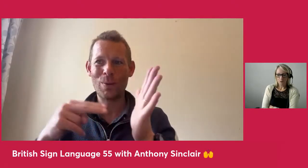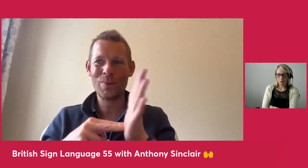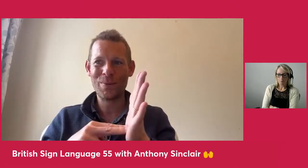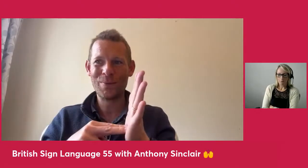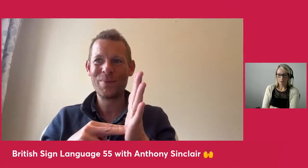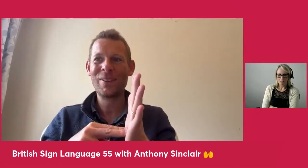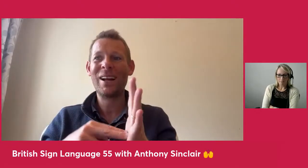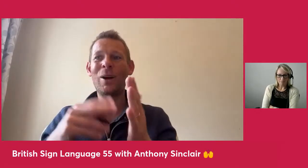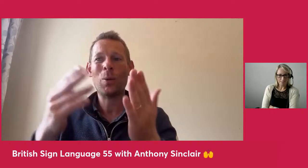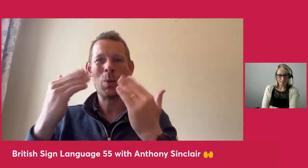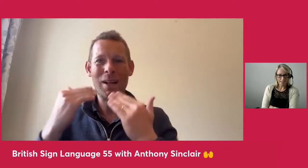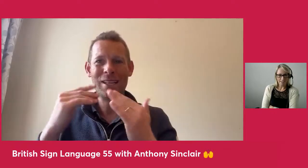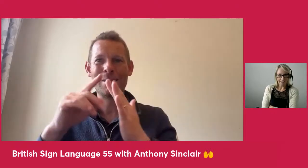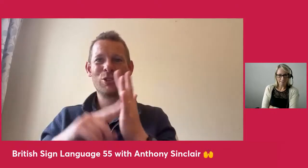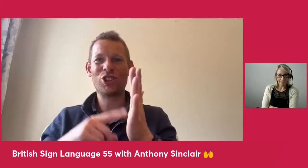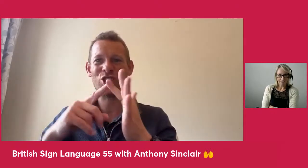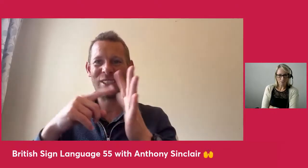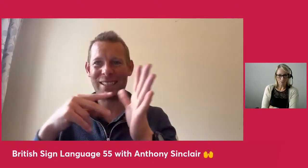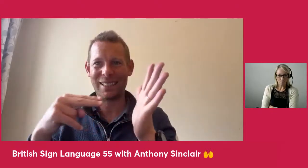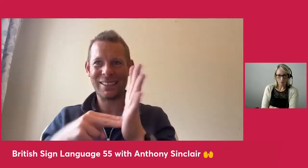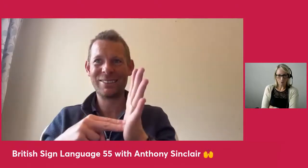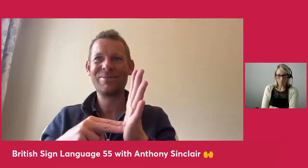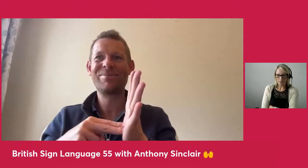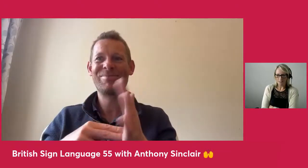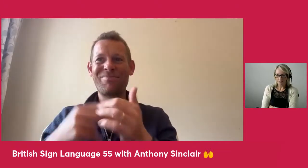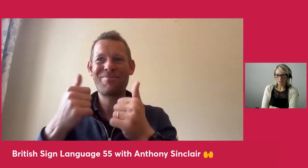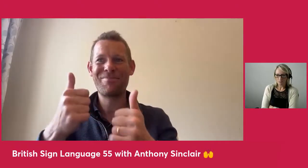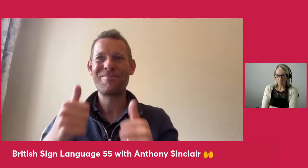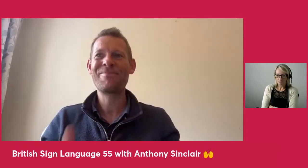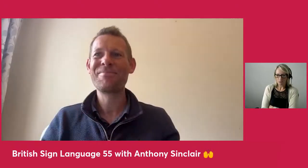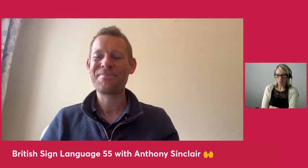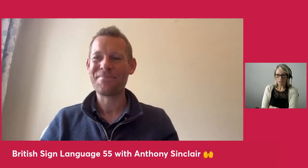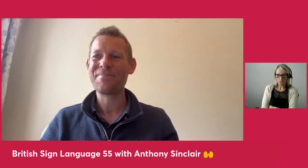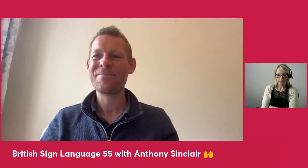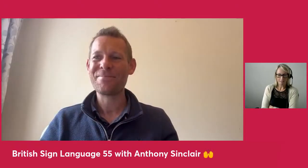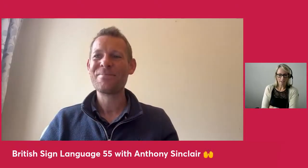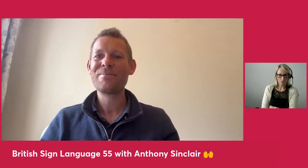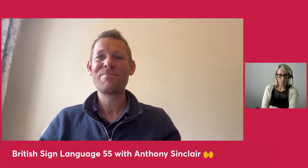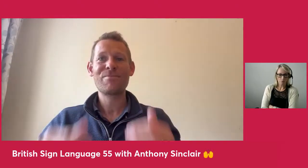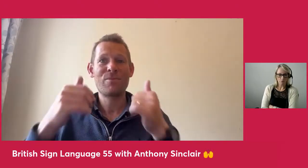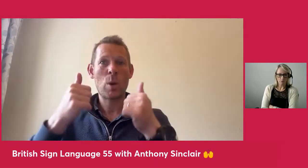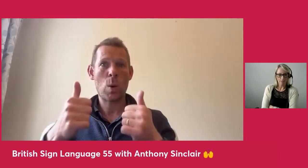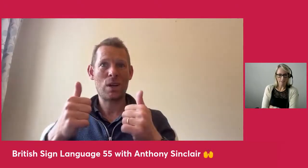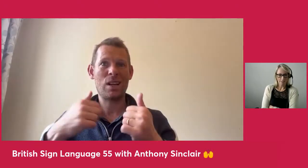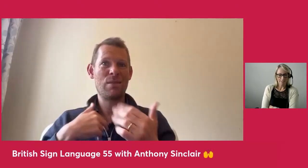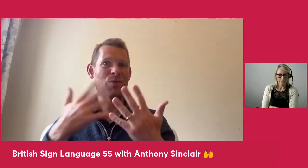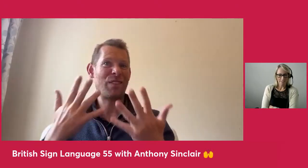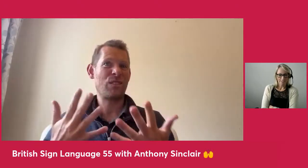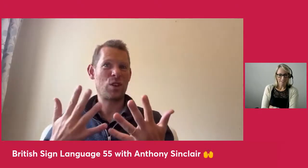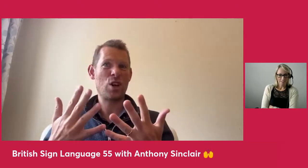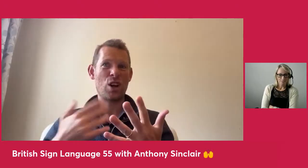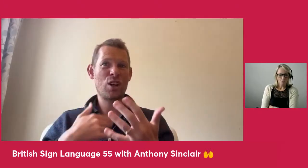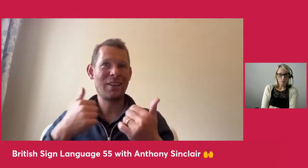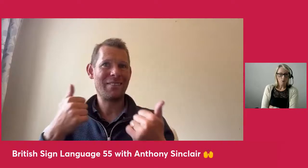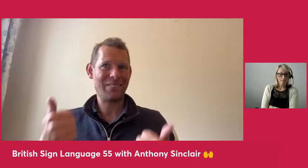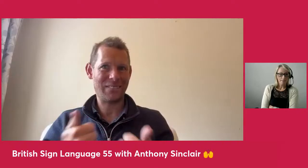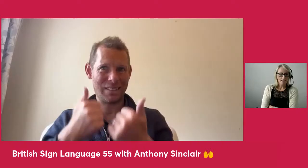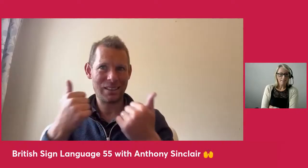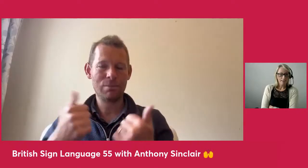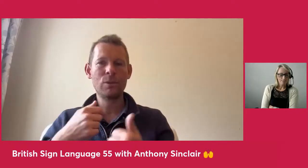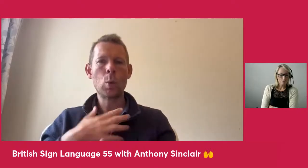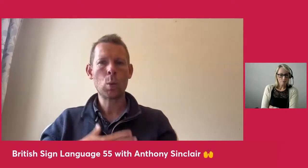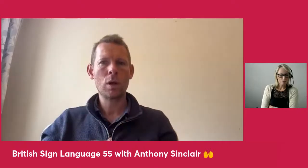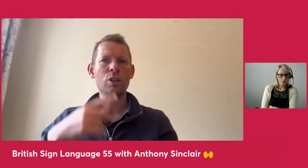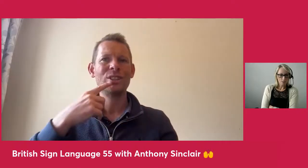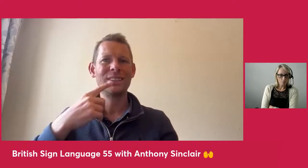So you are very welcome today. Thank you for your comments. So Joan and Jane, thank you both. So I